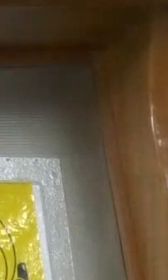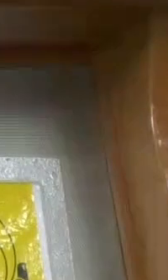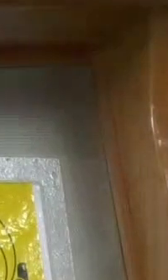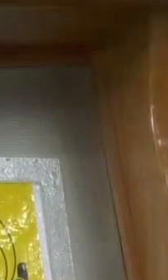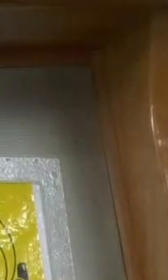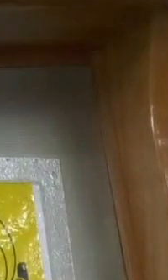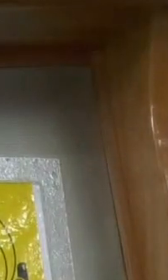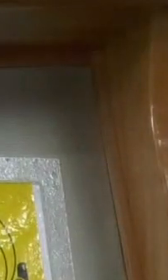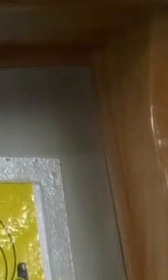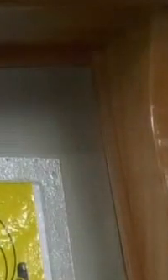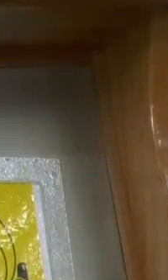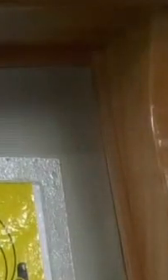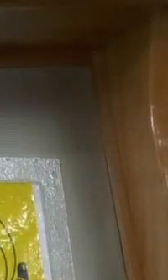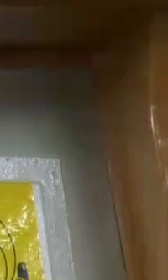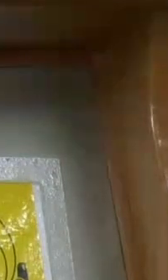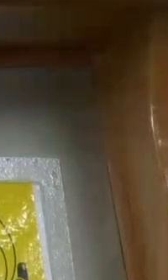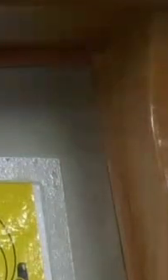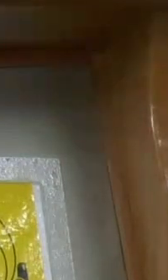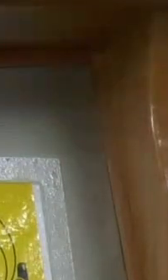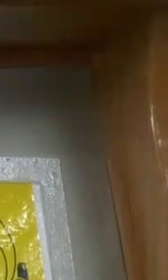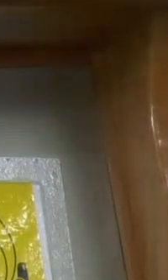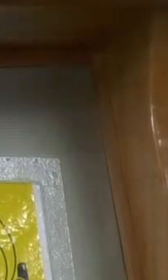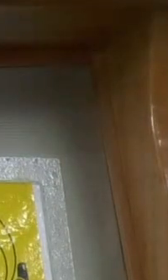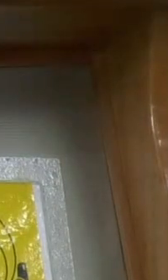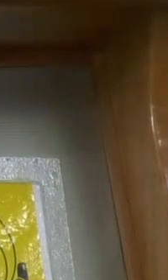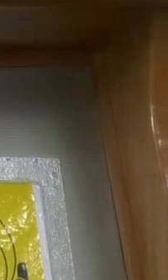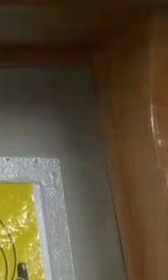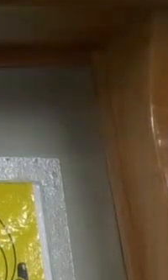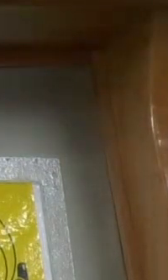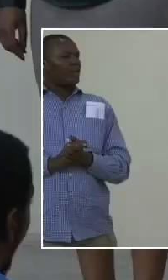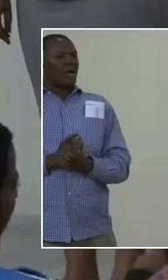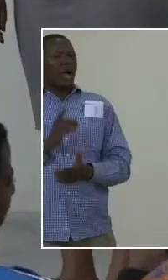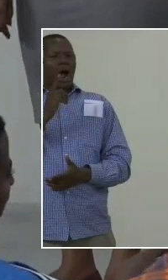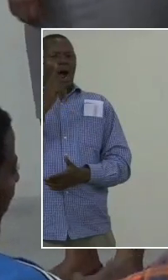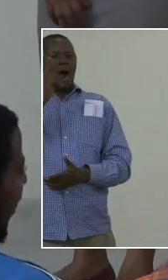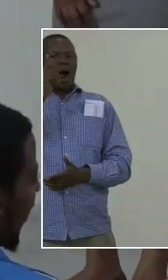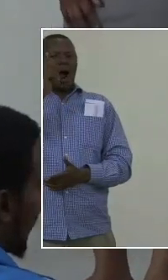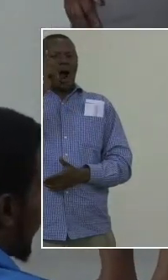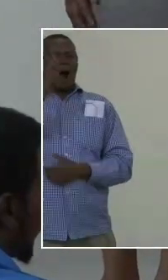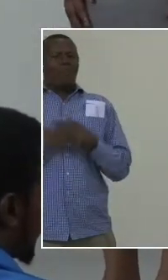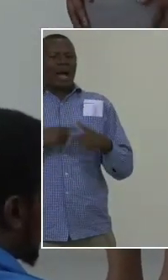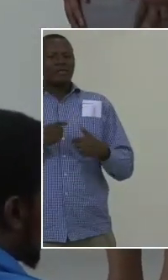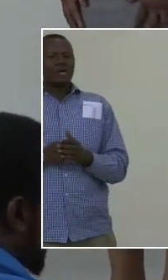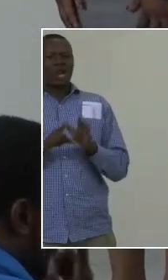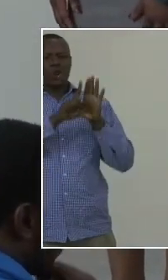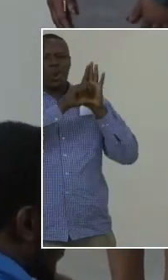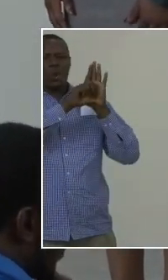just one big question. My question, the biggest question in the world,